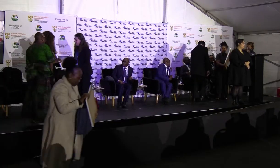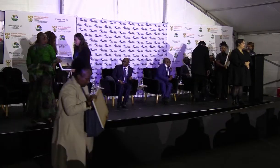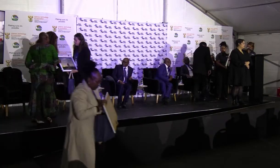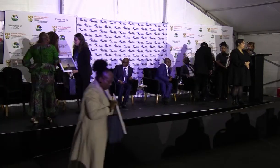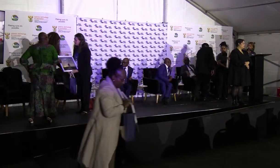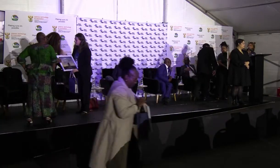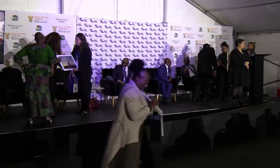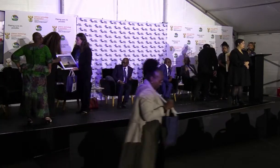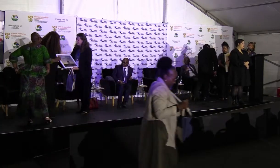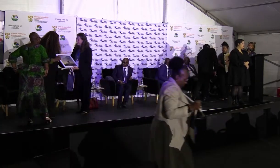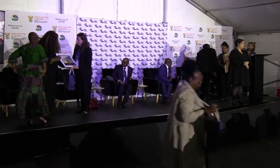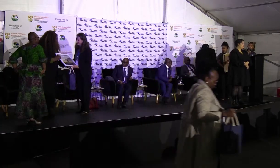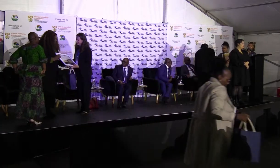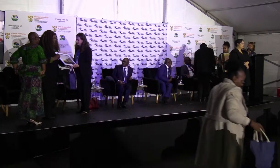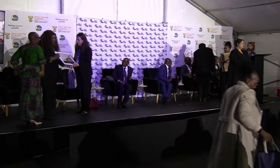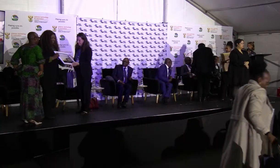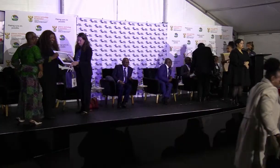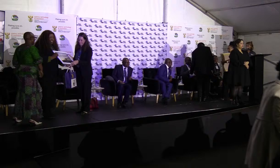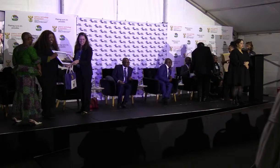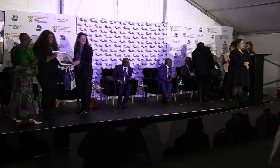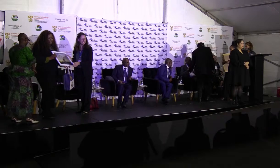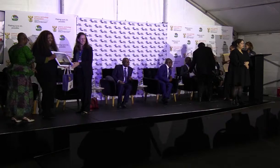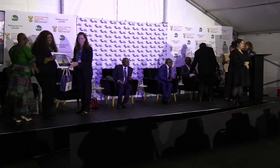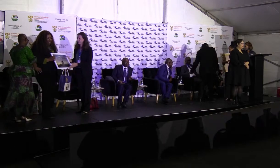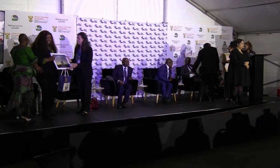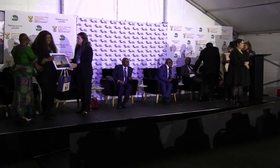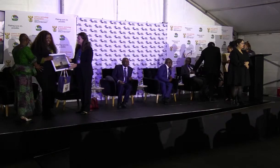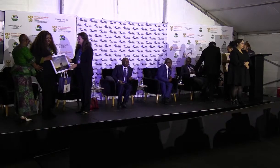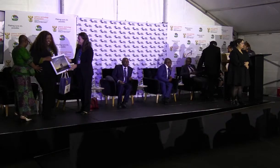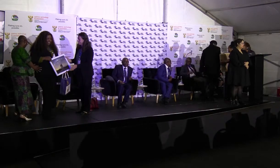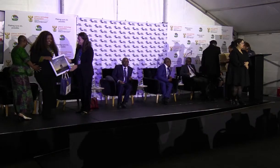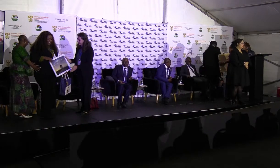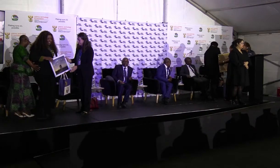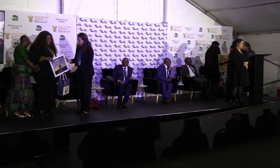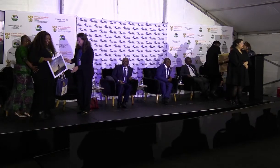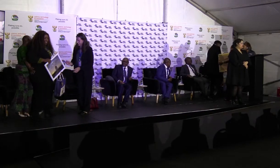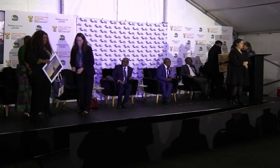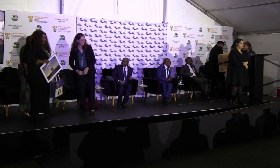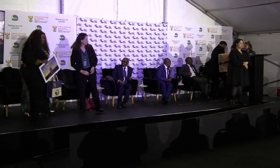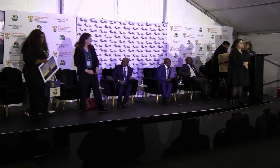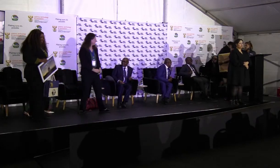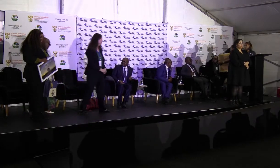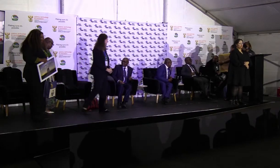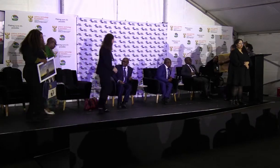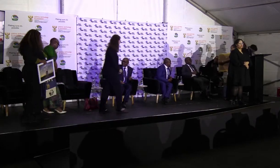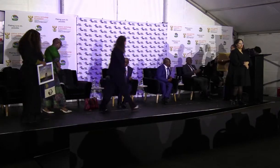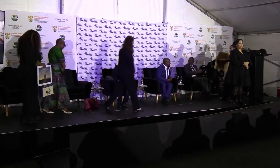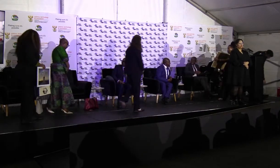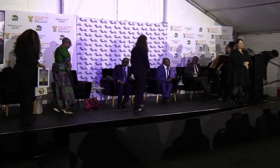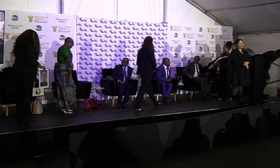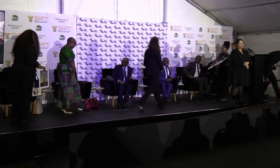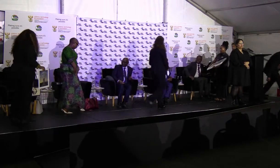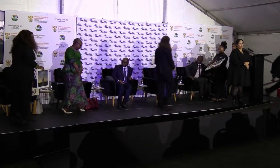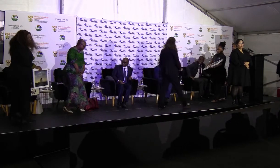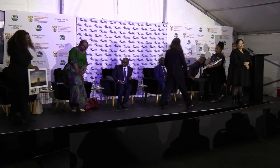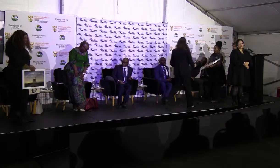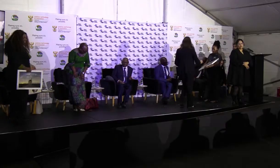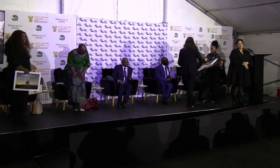try it right there. Is it one? $4? We did one from it.